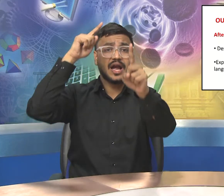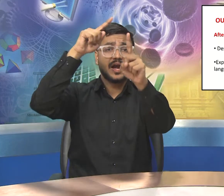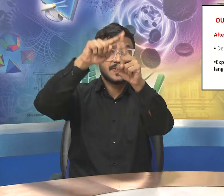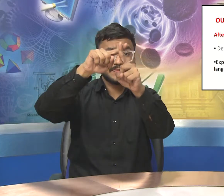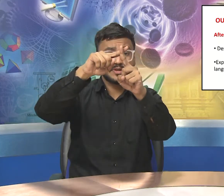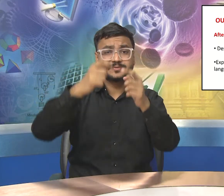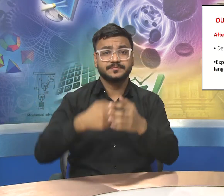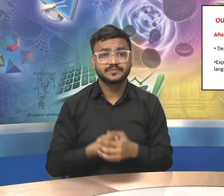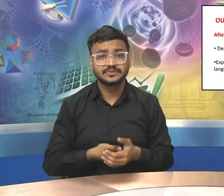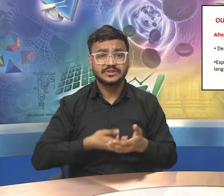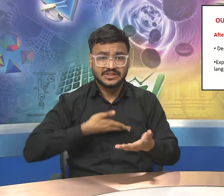Outcomes.